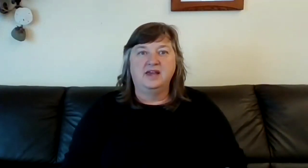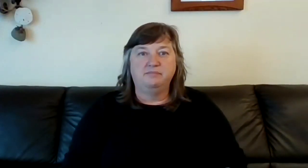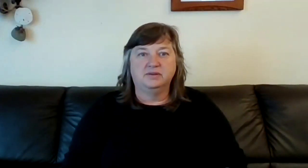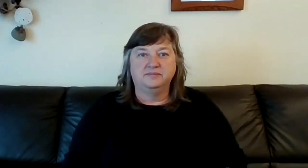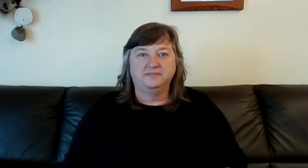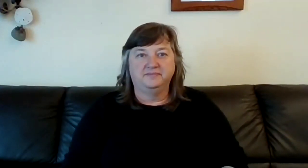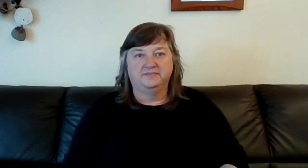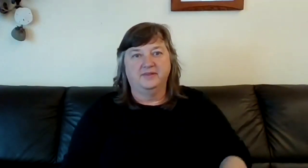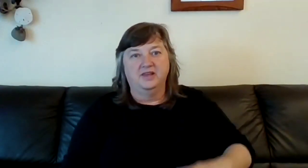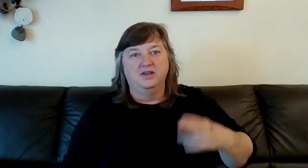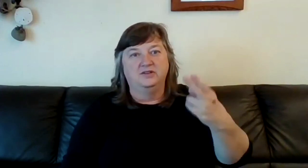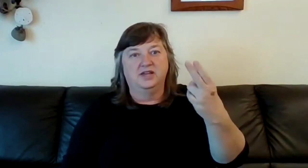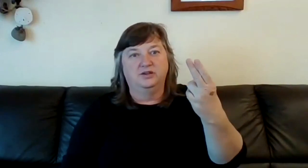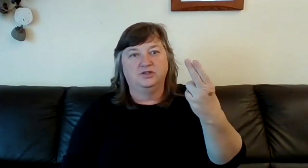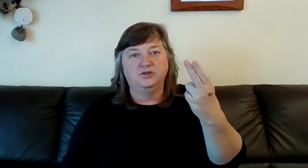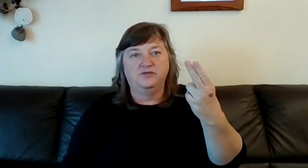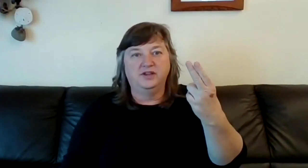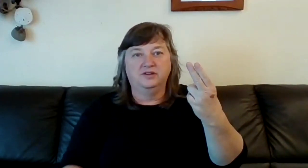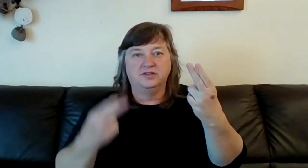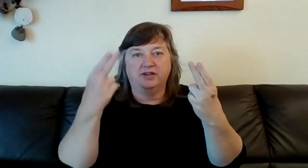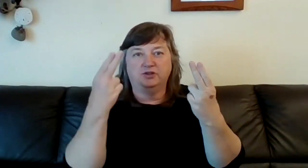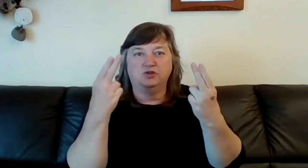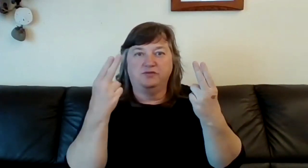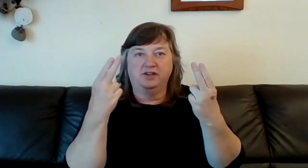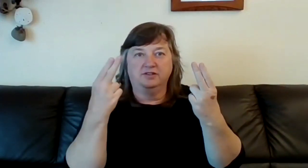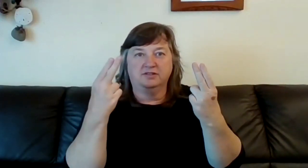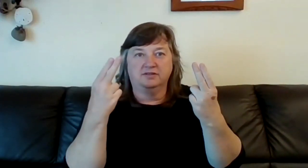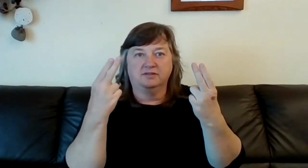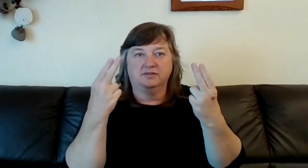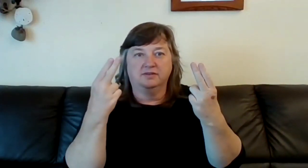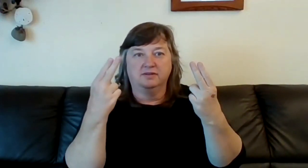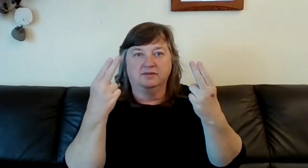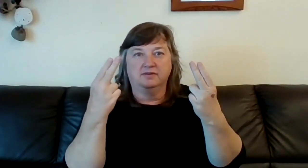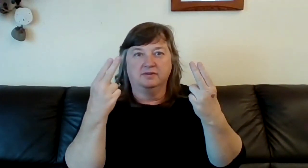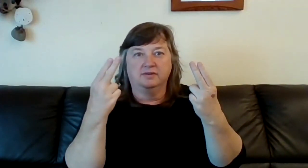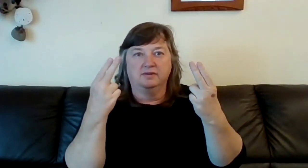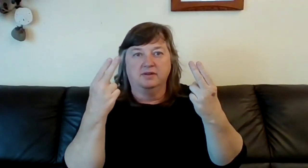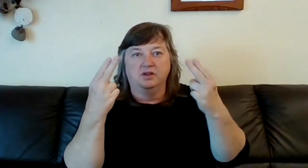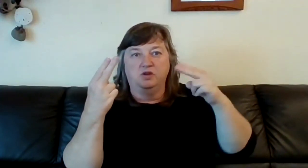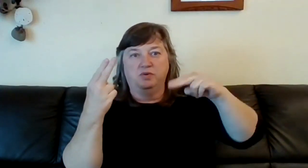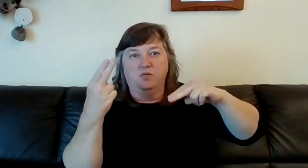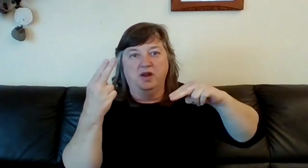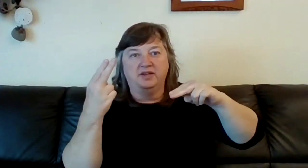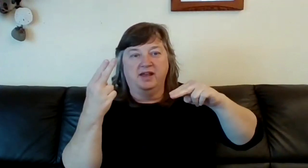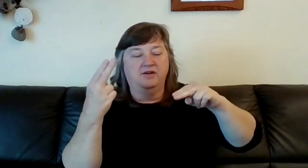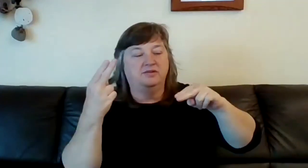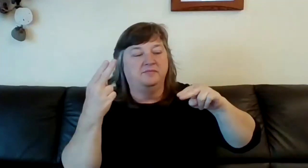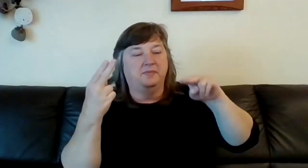Tape. Take your 2 fingers and your 2 fingers. You put one down.